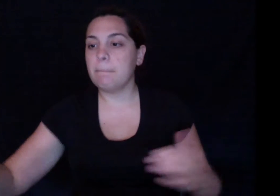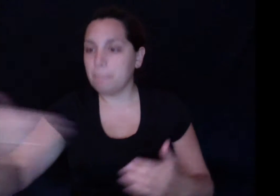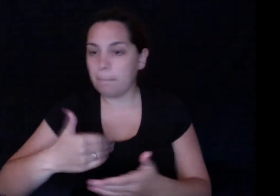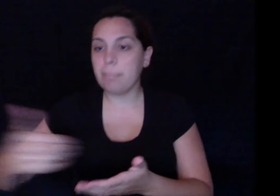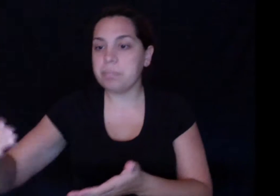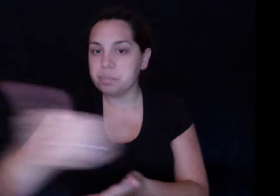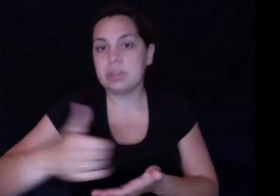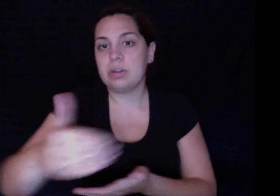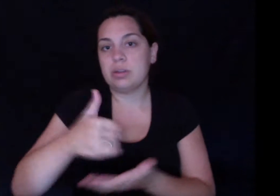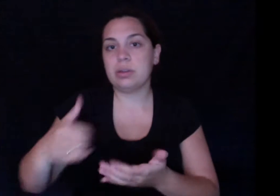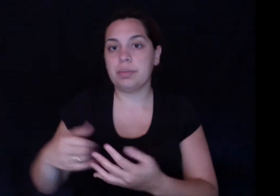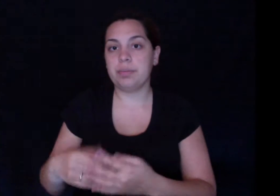blood donors who